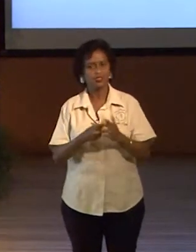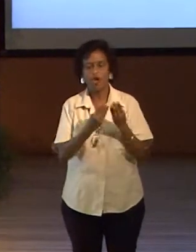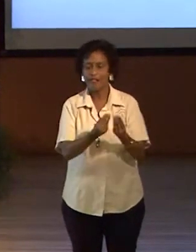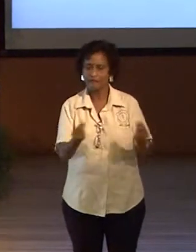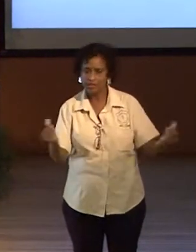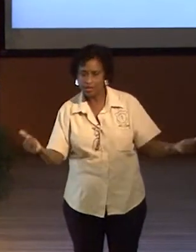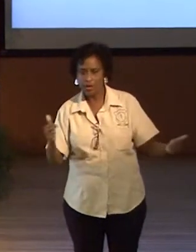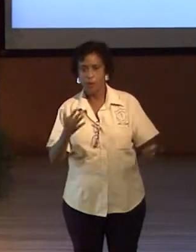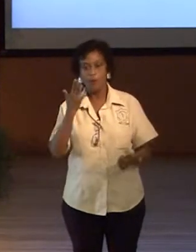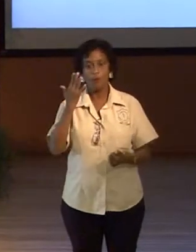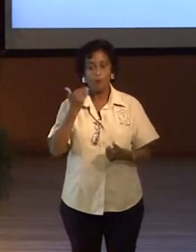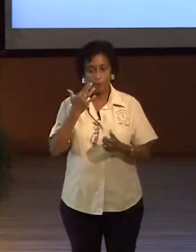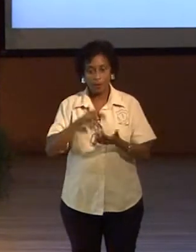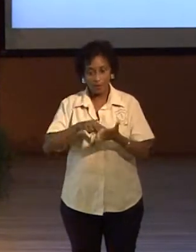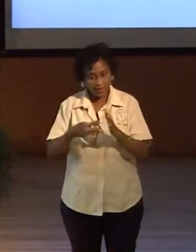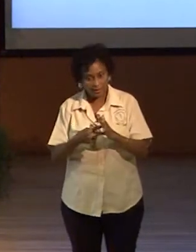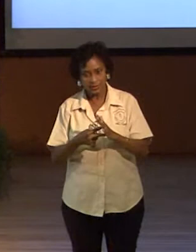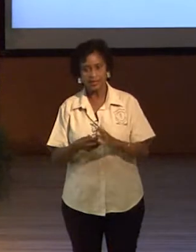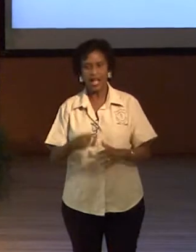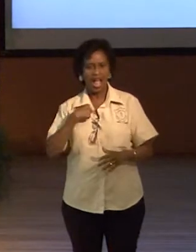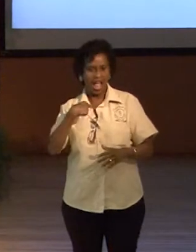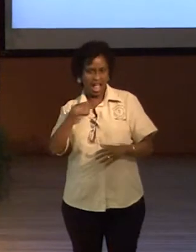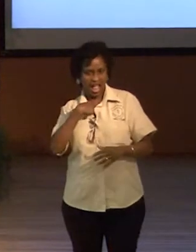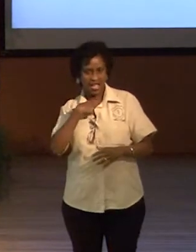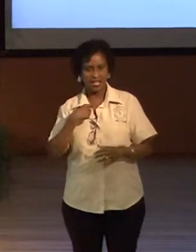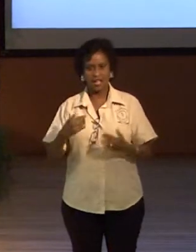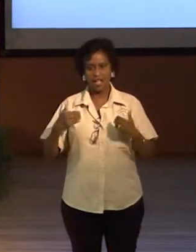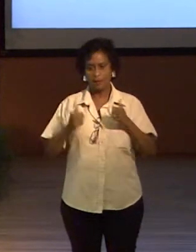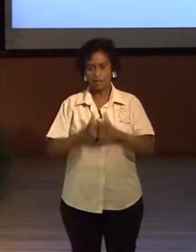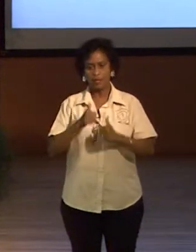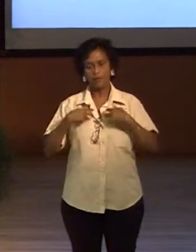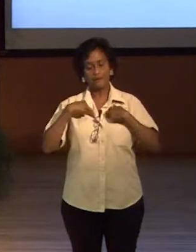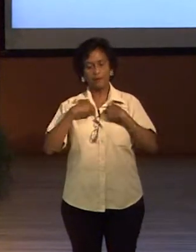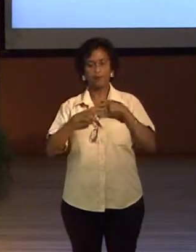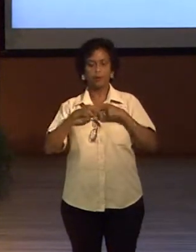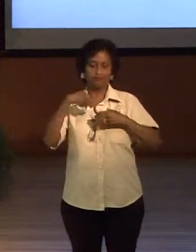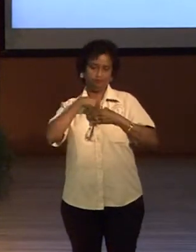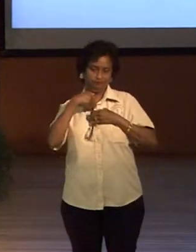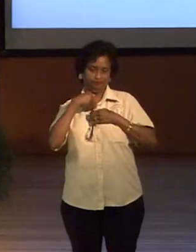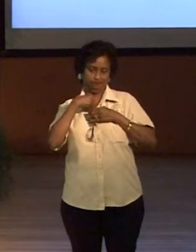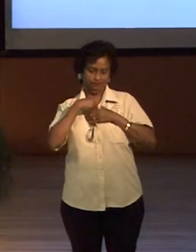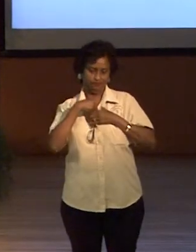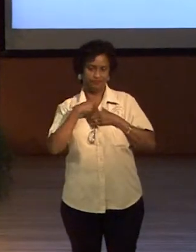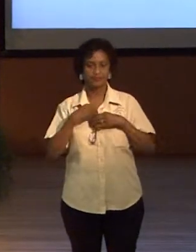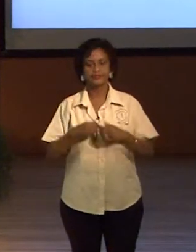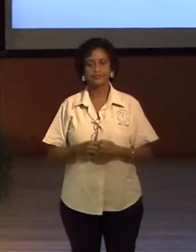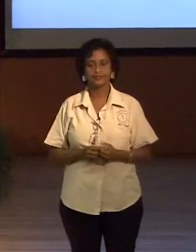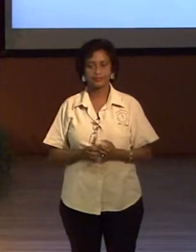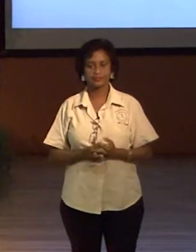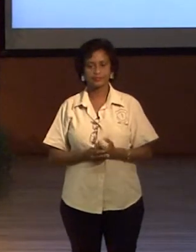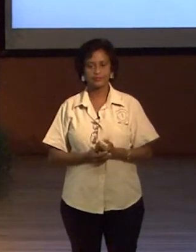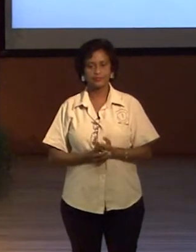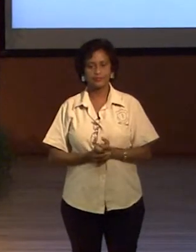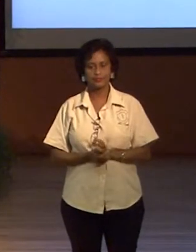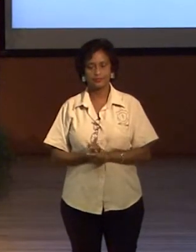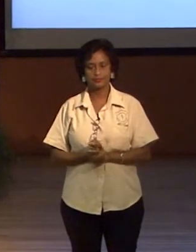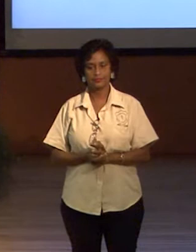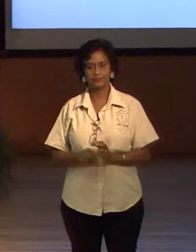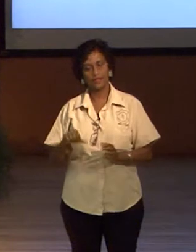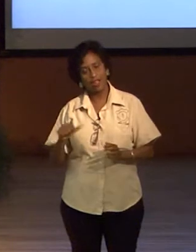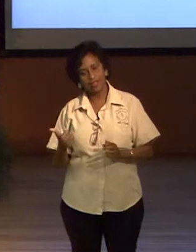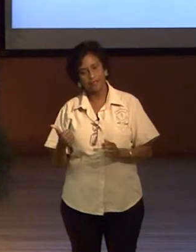out our own difficulties with ourselves. Daniel Kahneman is